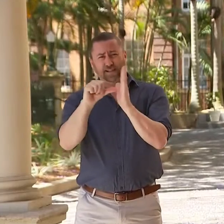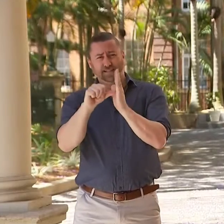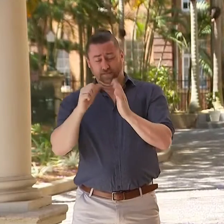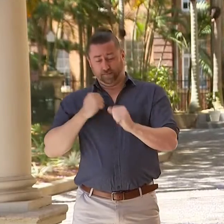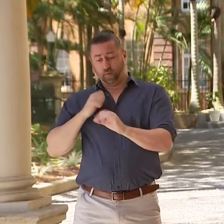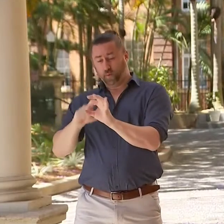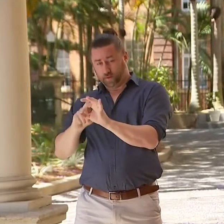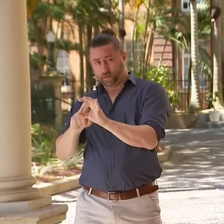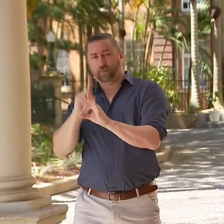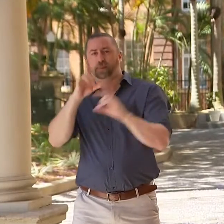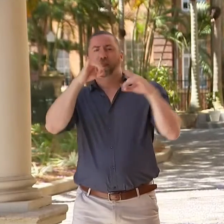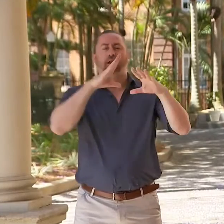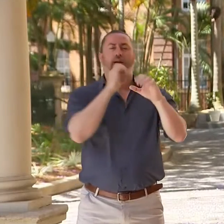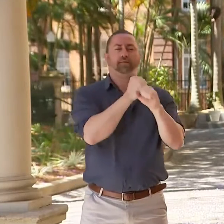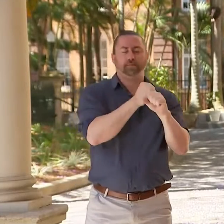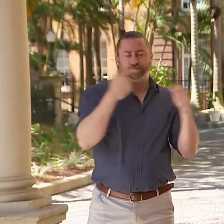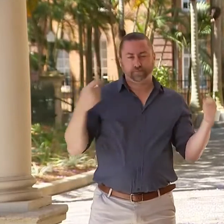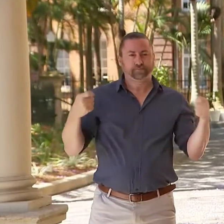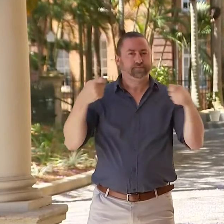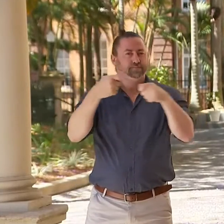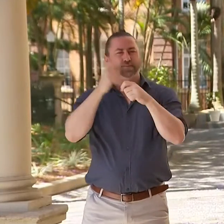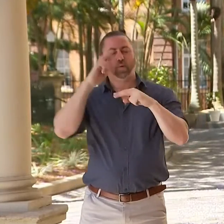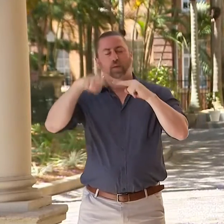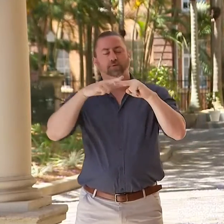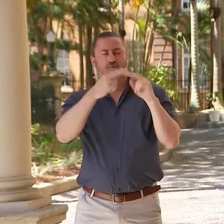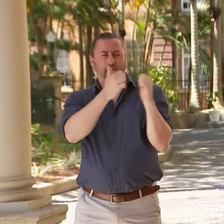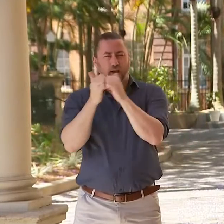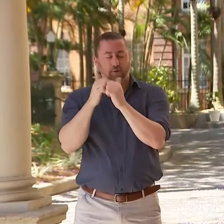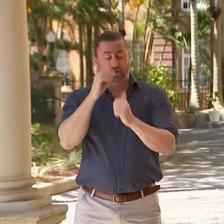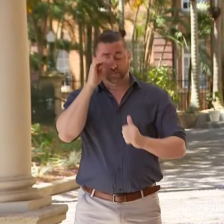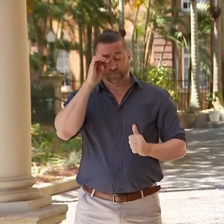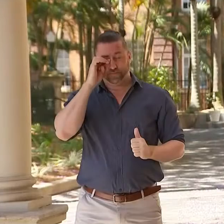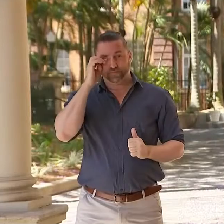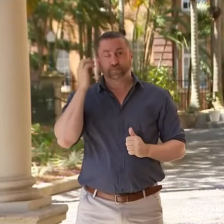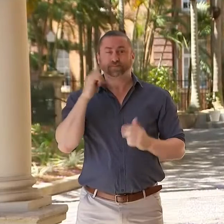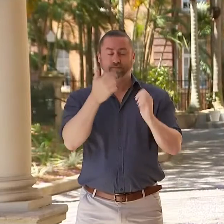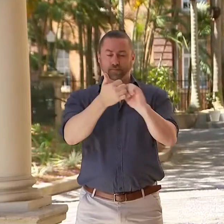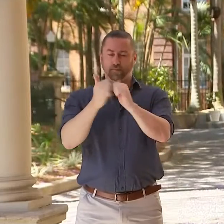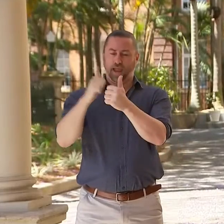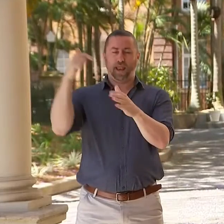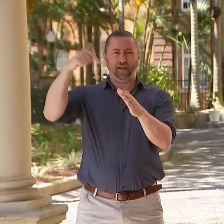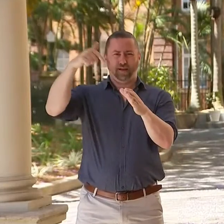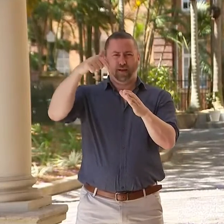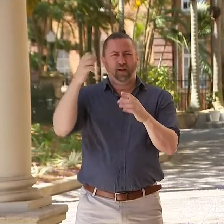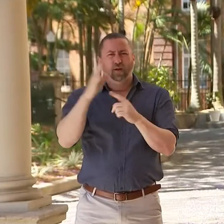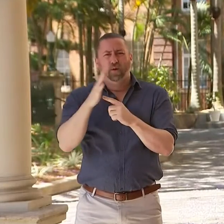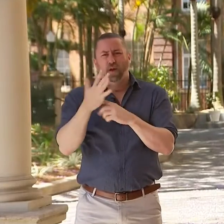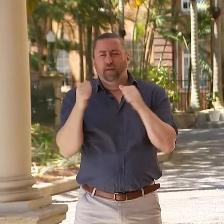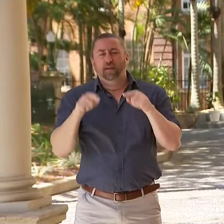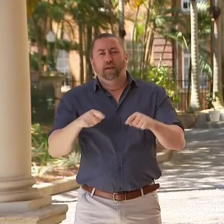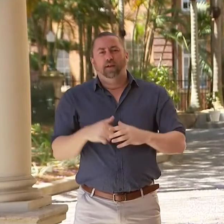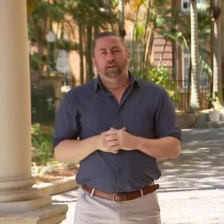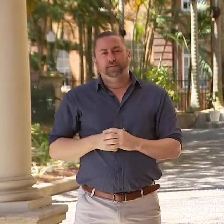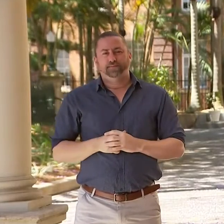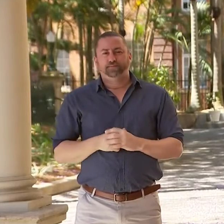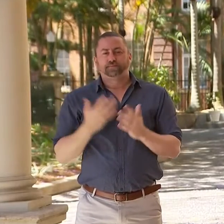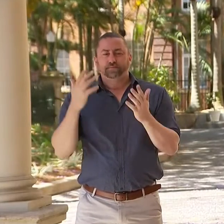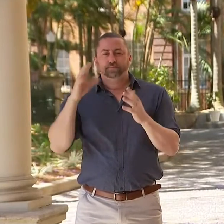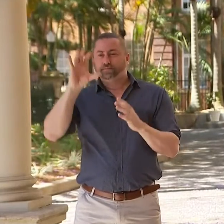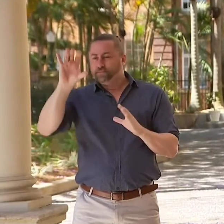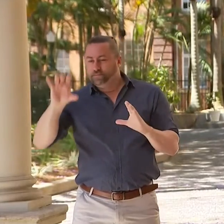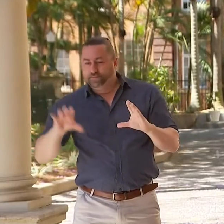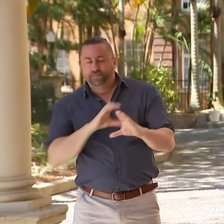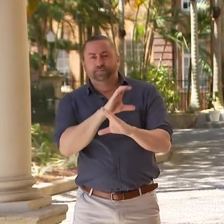are funded under a national partnership agreement. Partnership is the key word there. Both states, territories and